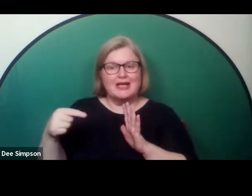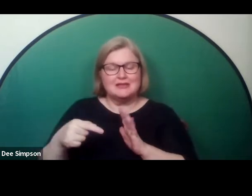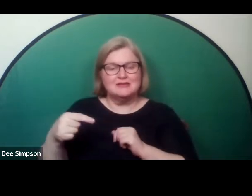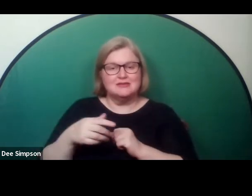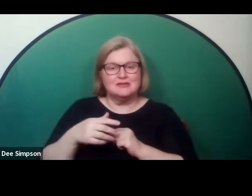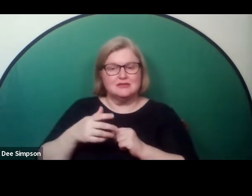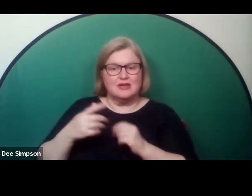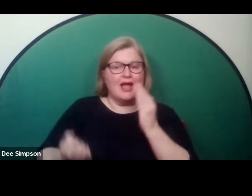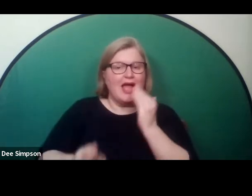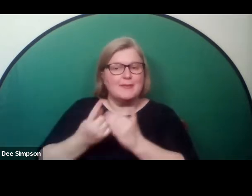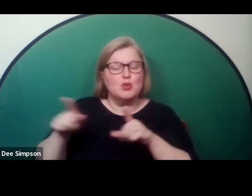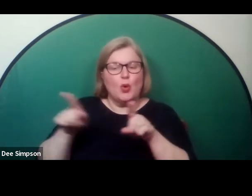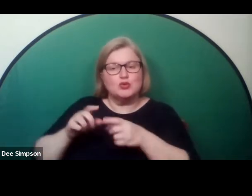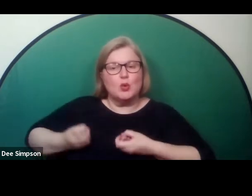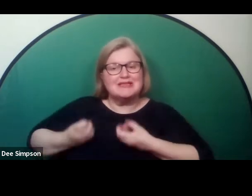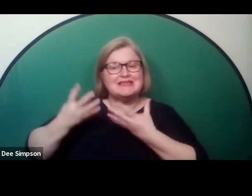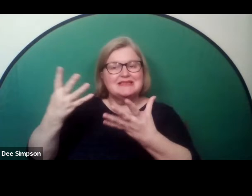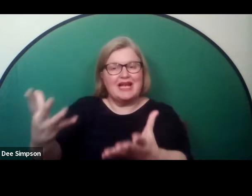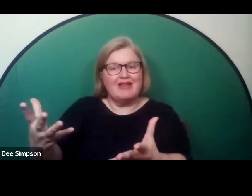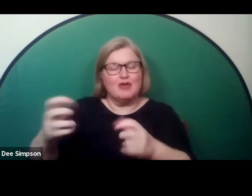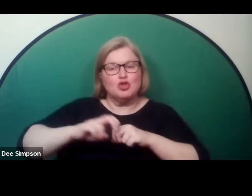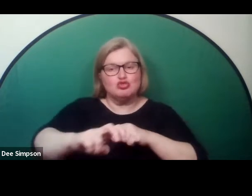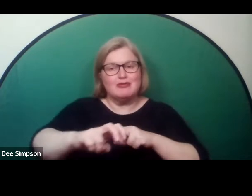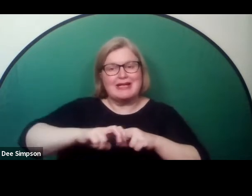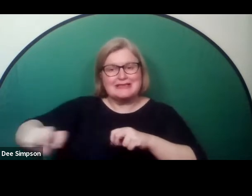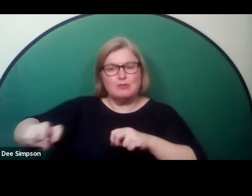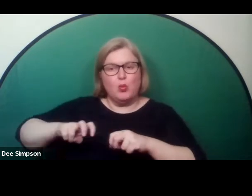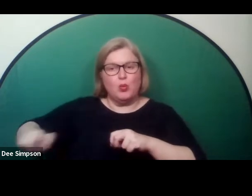happens to also deliver a mass transit system.